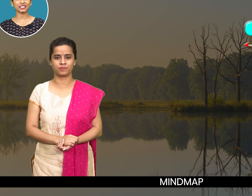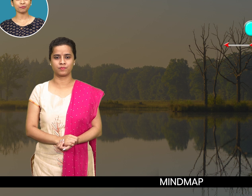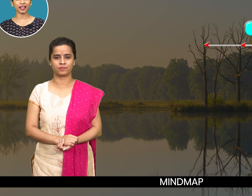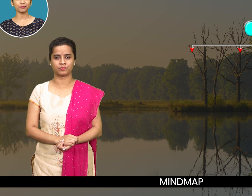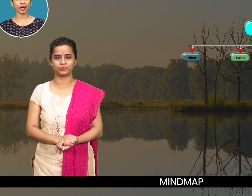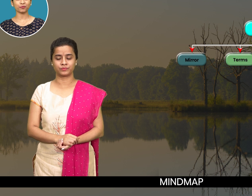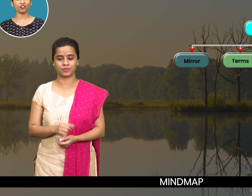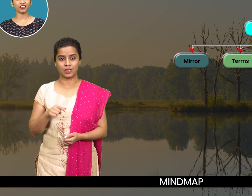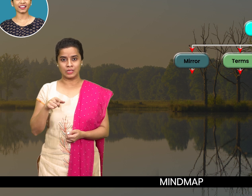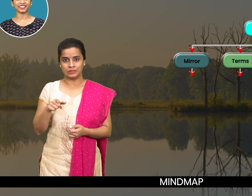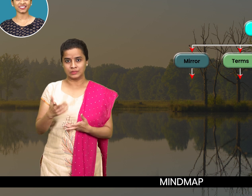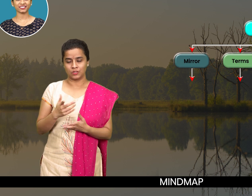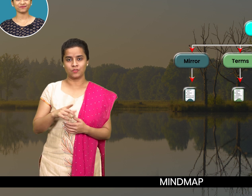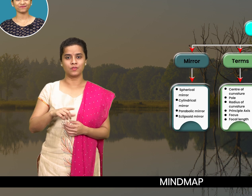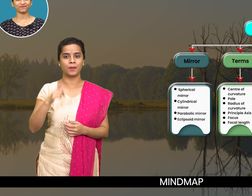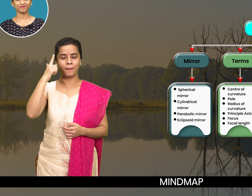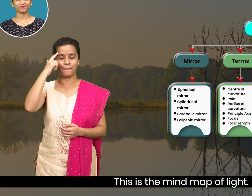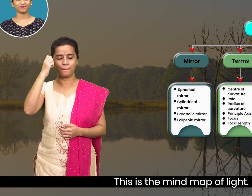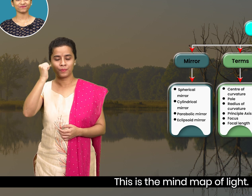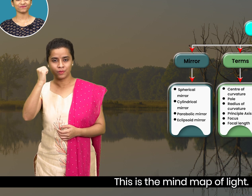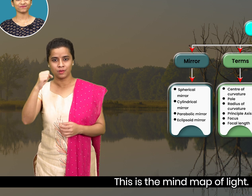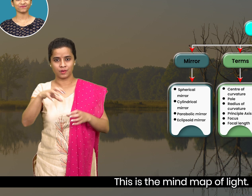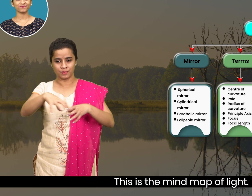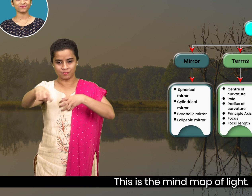This is the mind map of light.